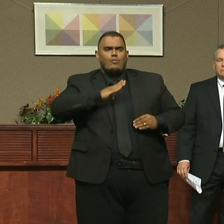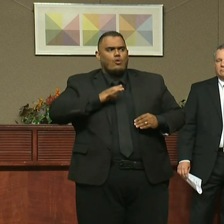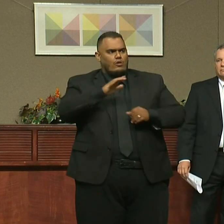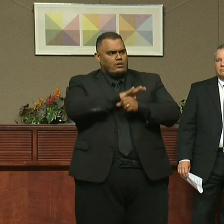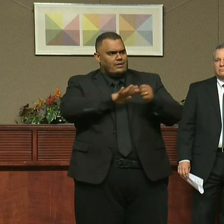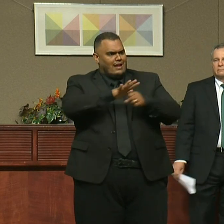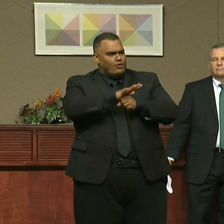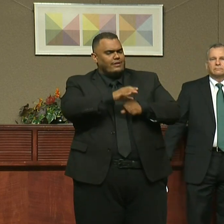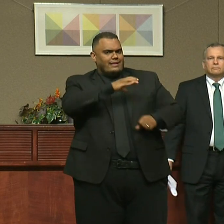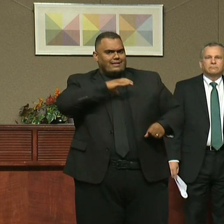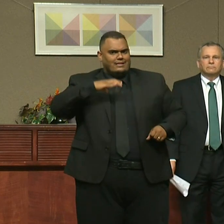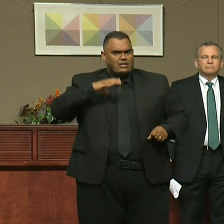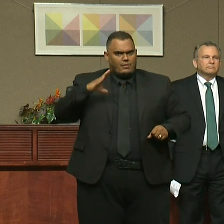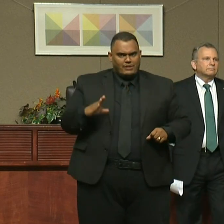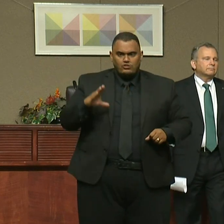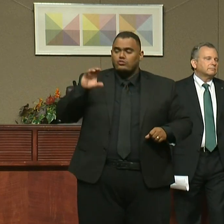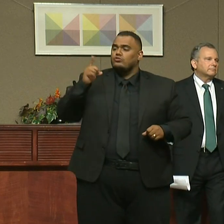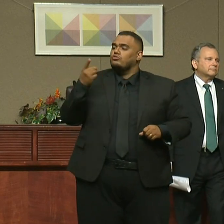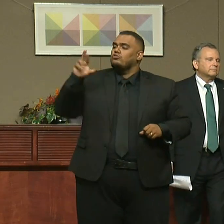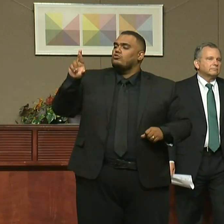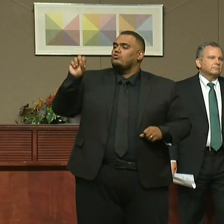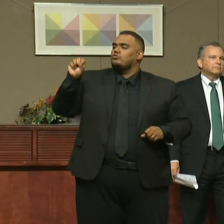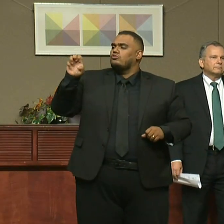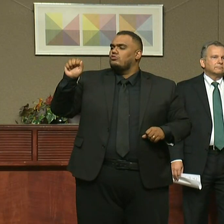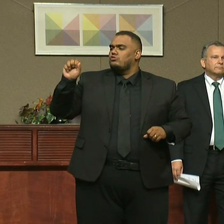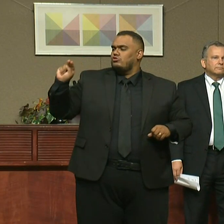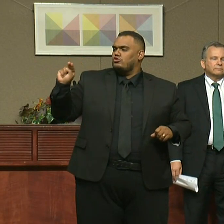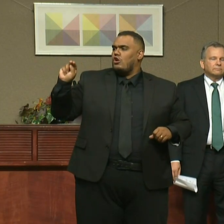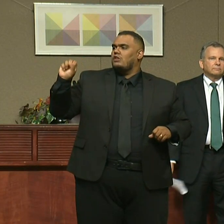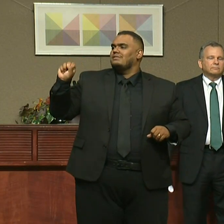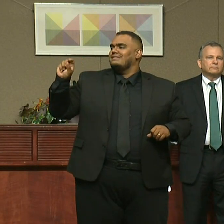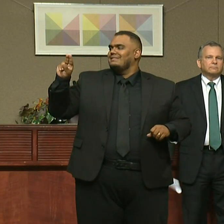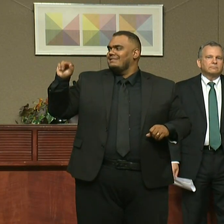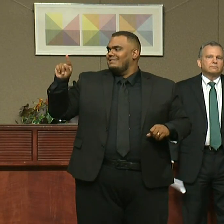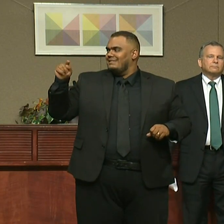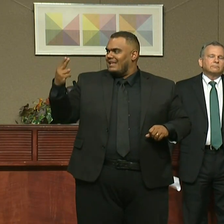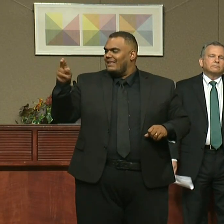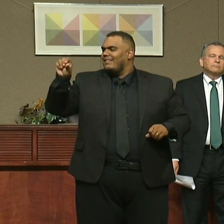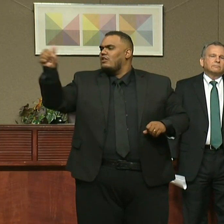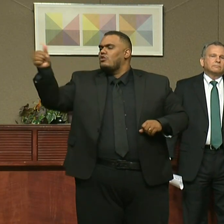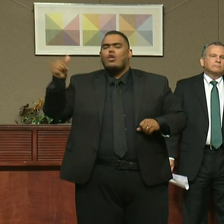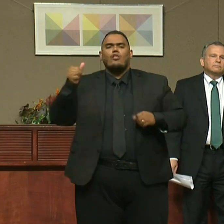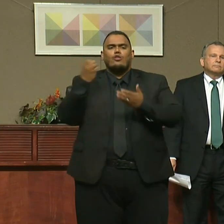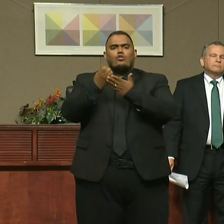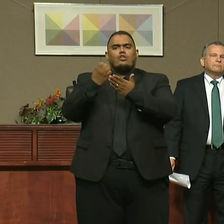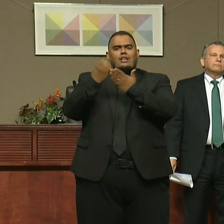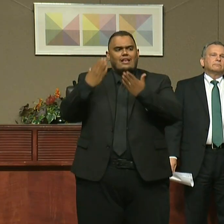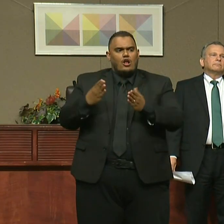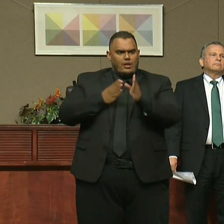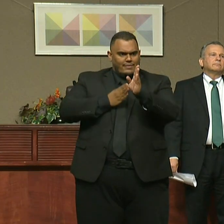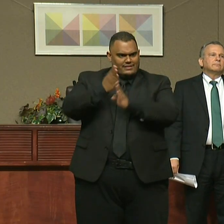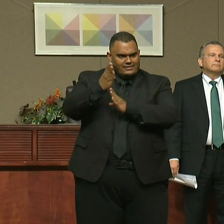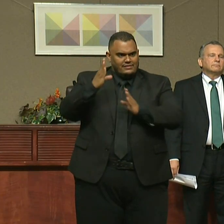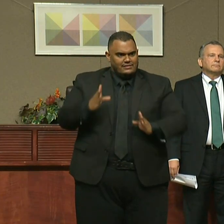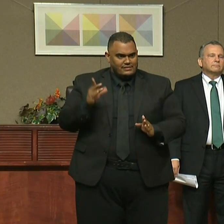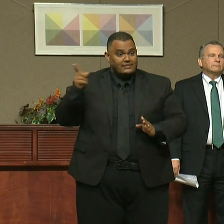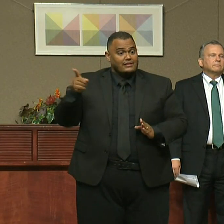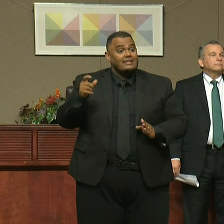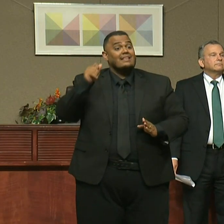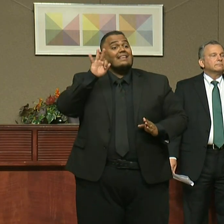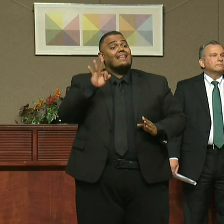projections done by Dr. Sean Snaith and other economists. So there was a best